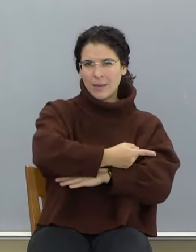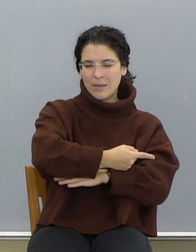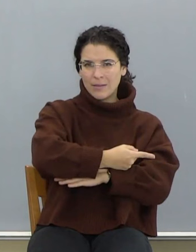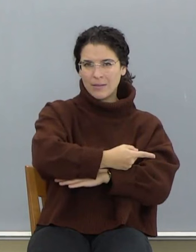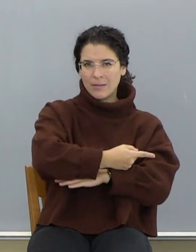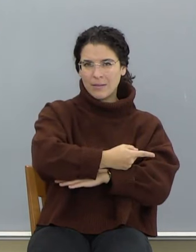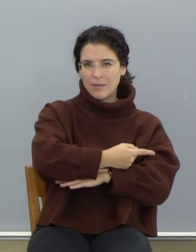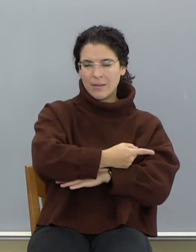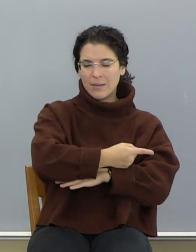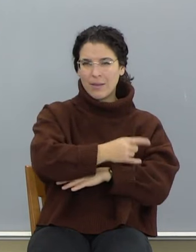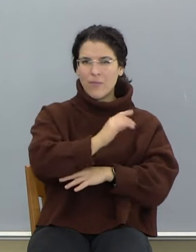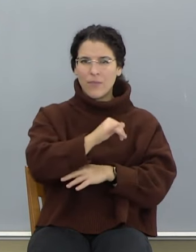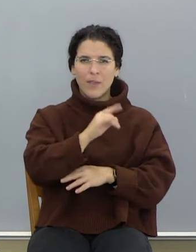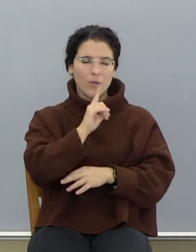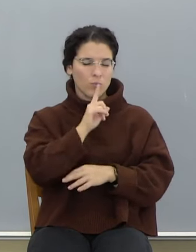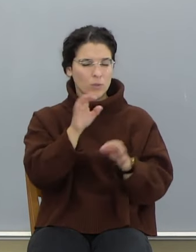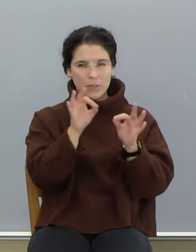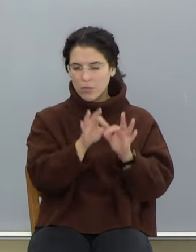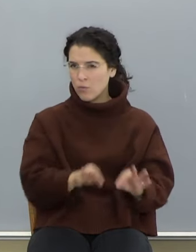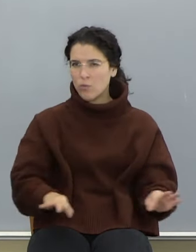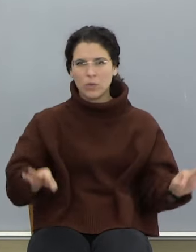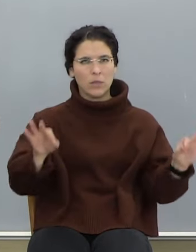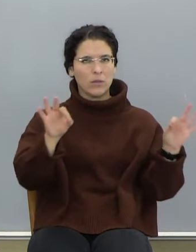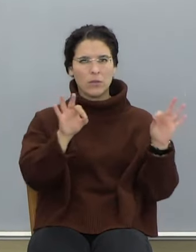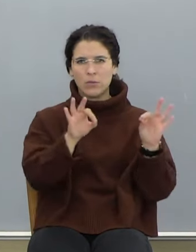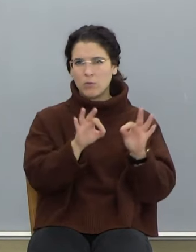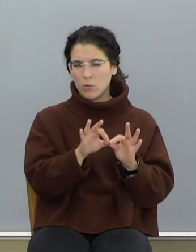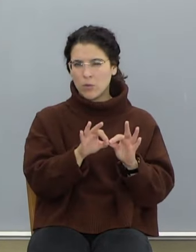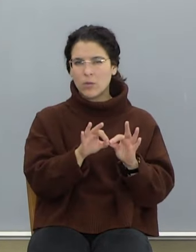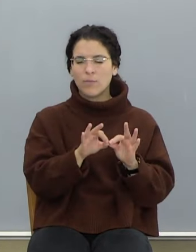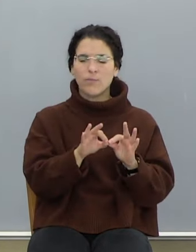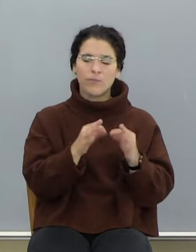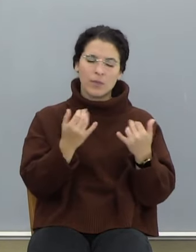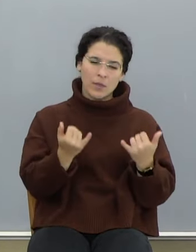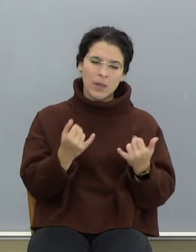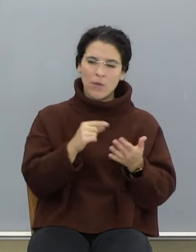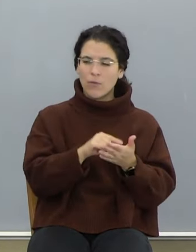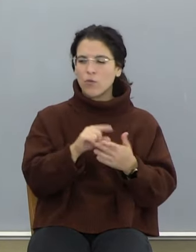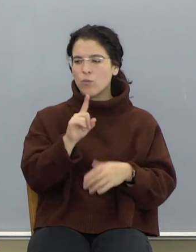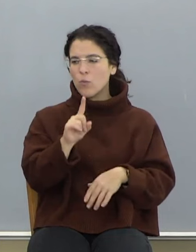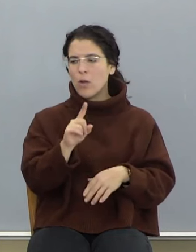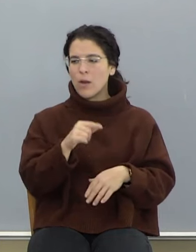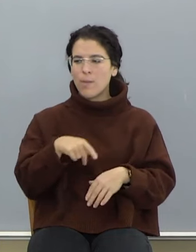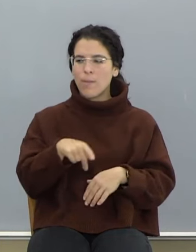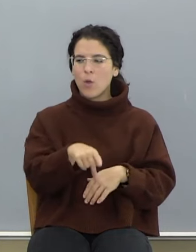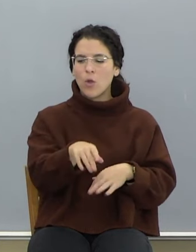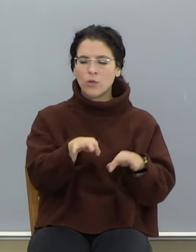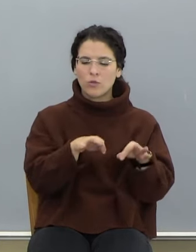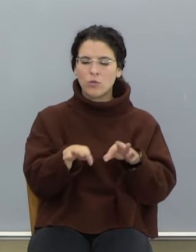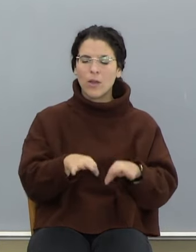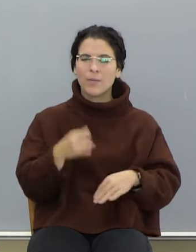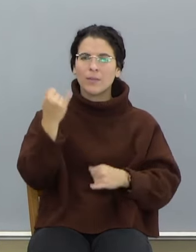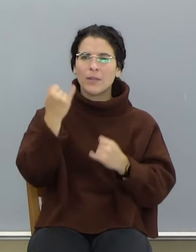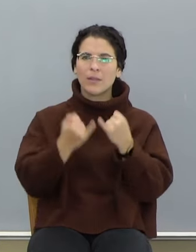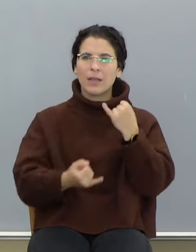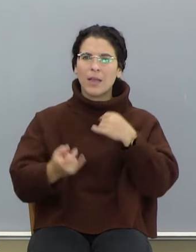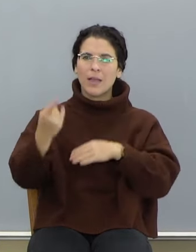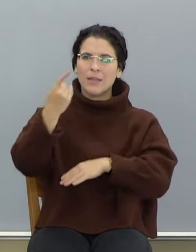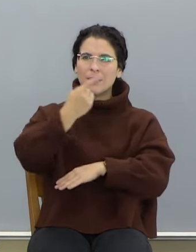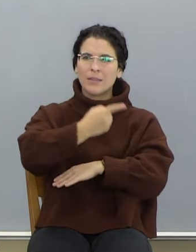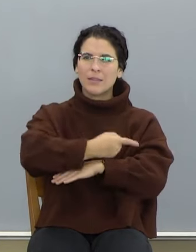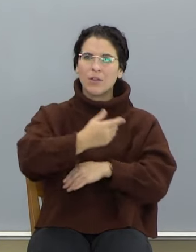that is certainly critically important. Now, here in verse 1, Paul, he describes that in the last